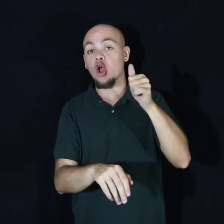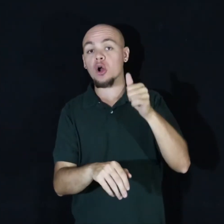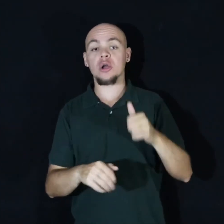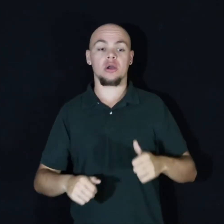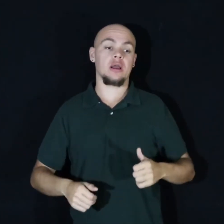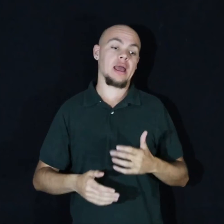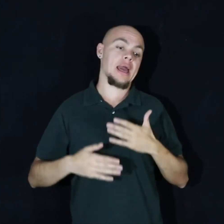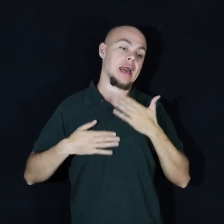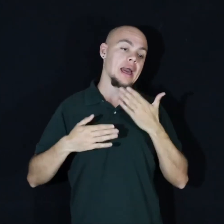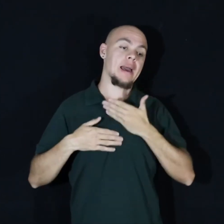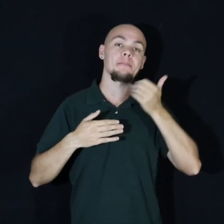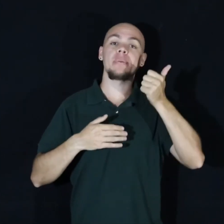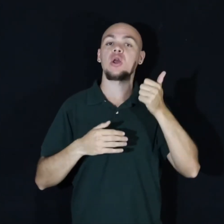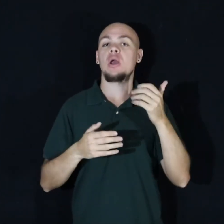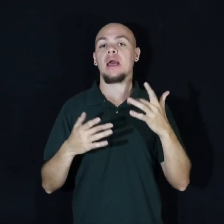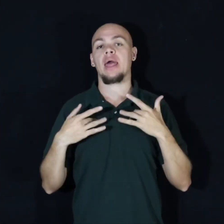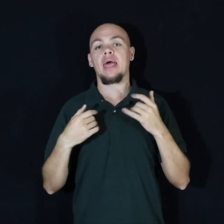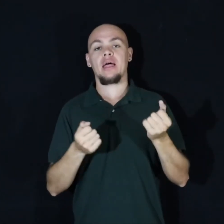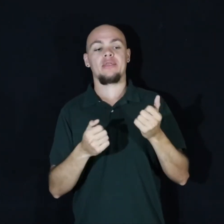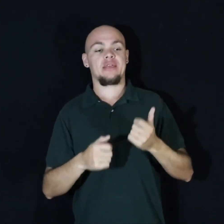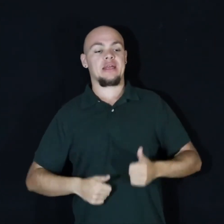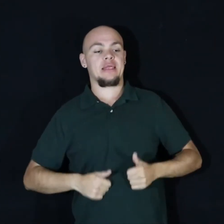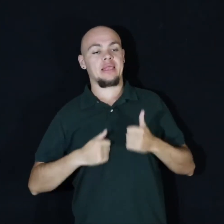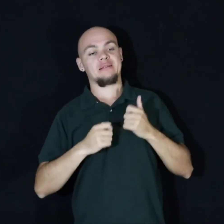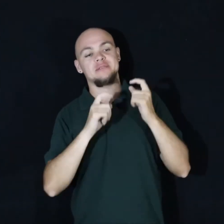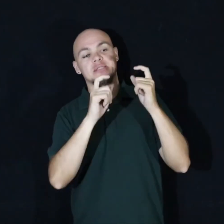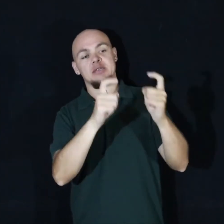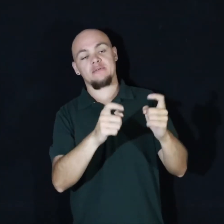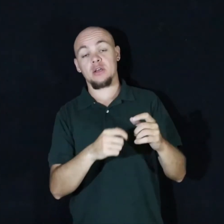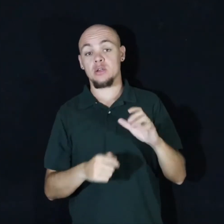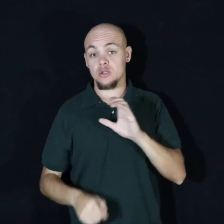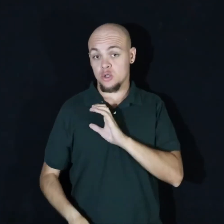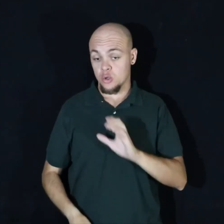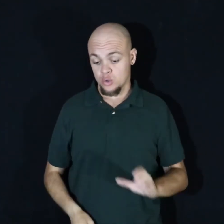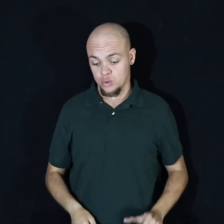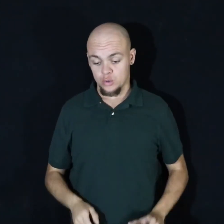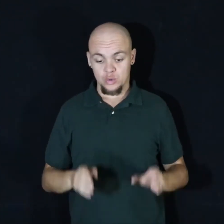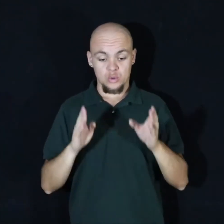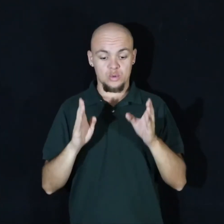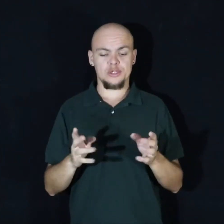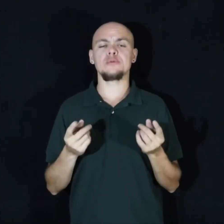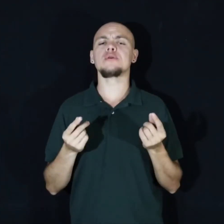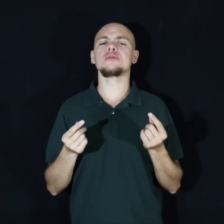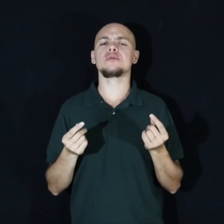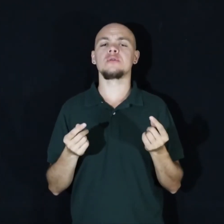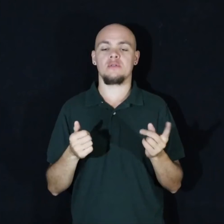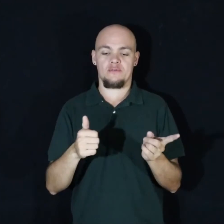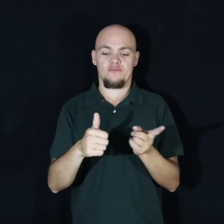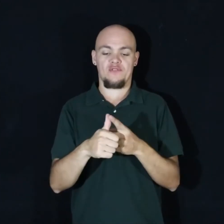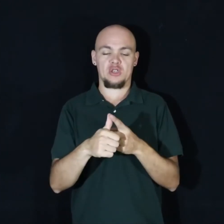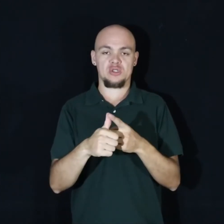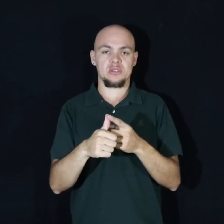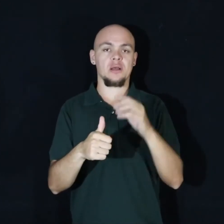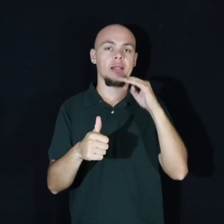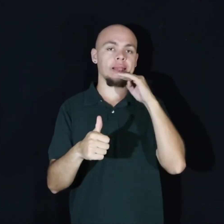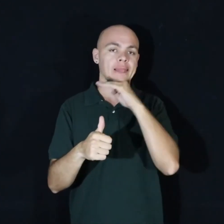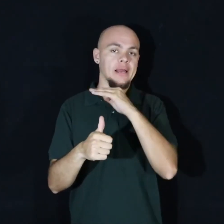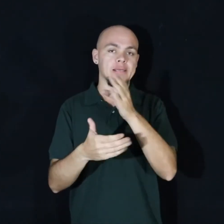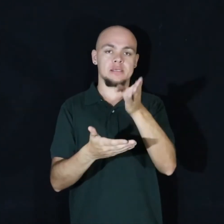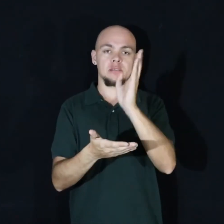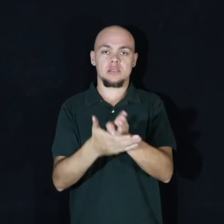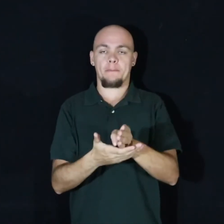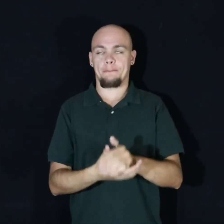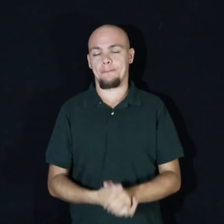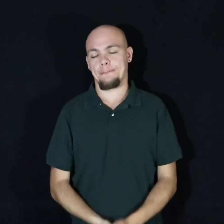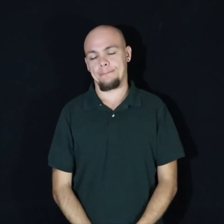them longer, happier, healthier lives. How do we act this out? What should we do as Christians? And these are my suggestions for you. Number